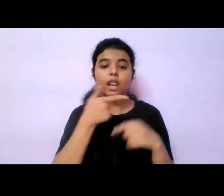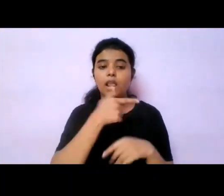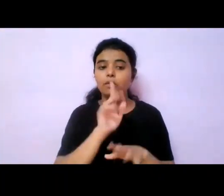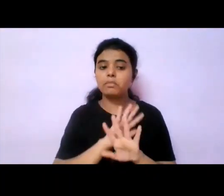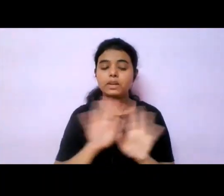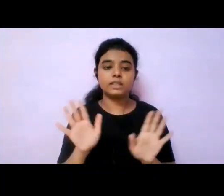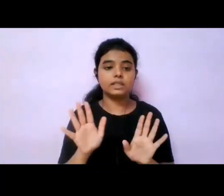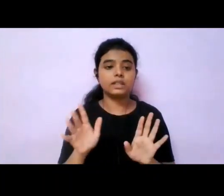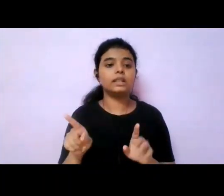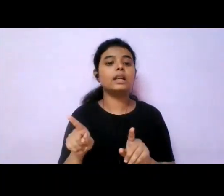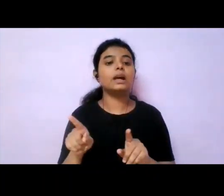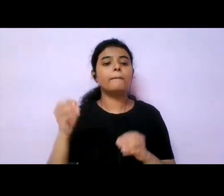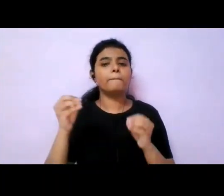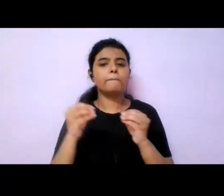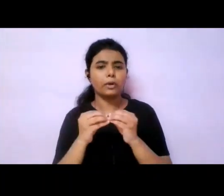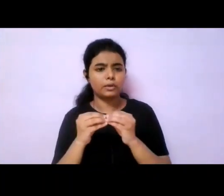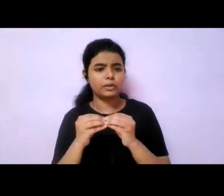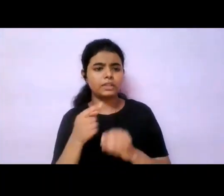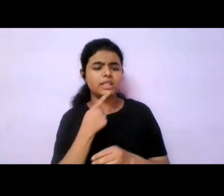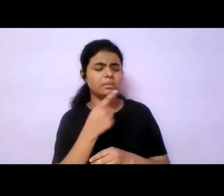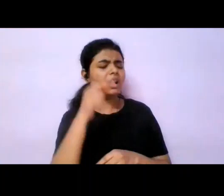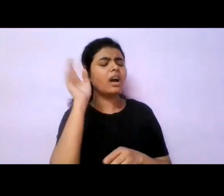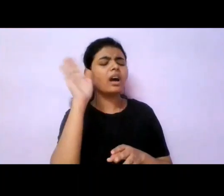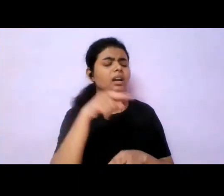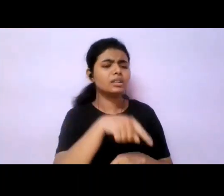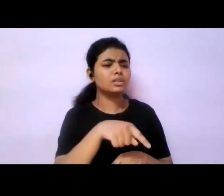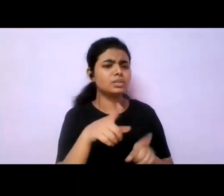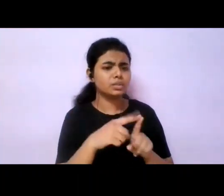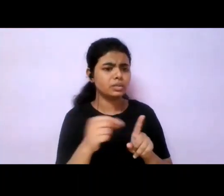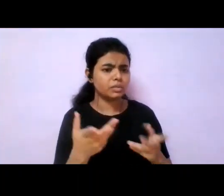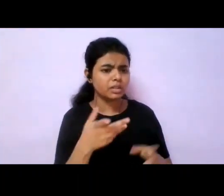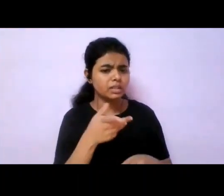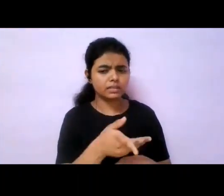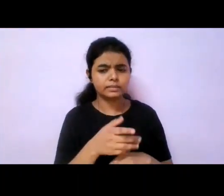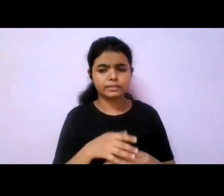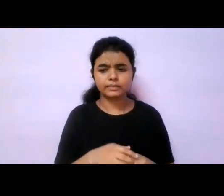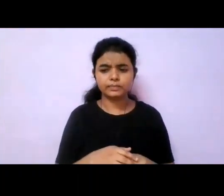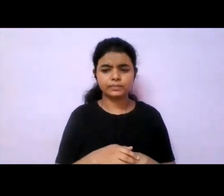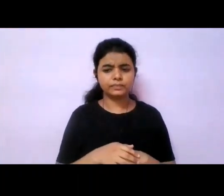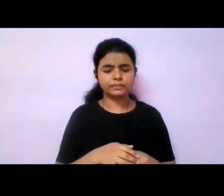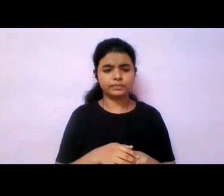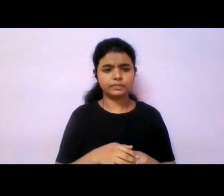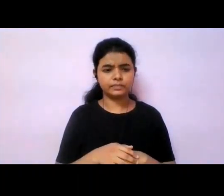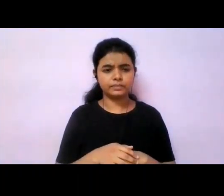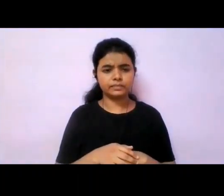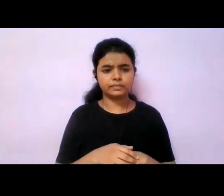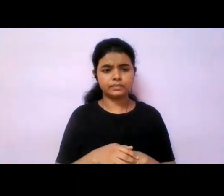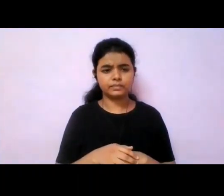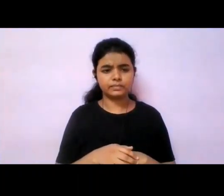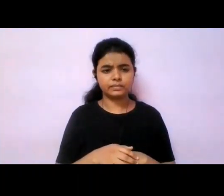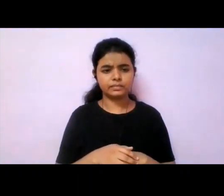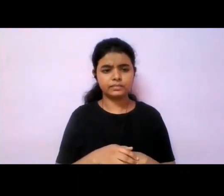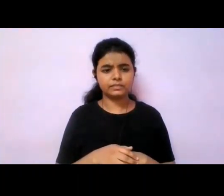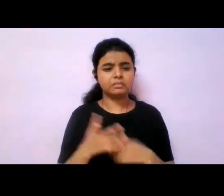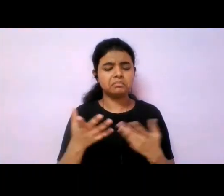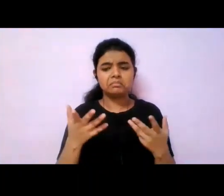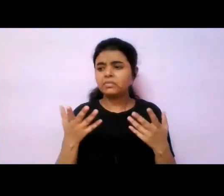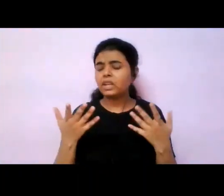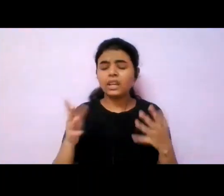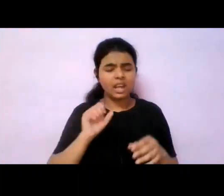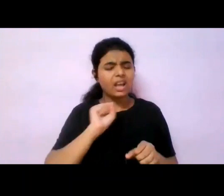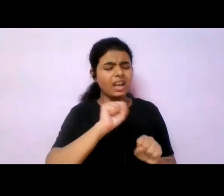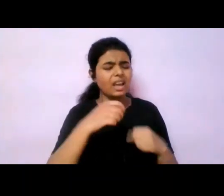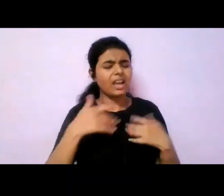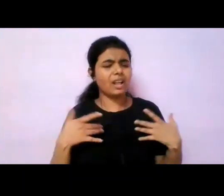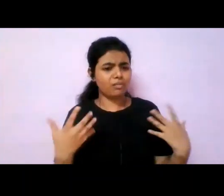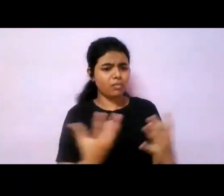Hello, Dorothy, Boris says. What are you doing here then? Who brought the cavalry? We've come here for Rosa, love,